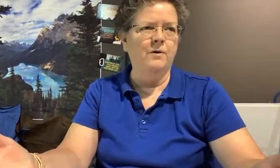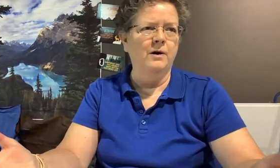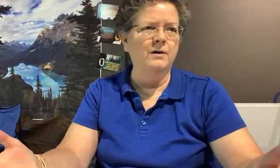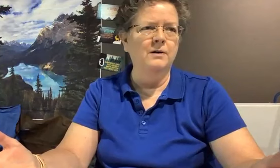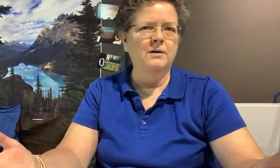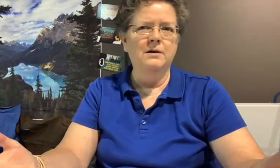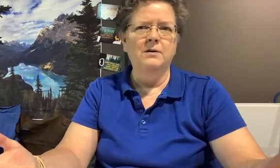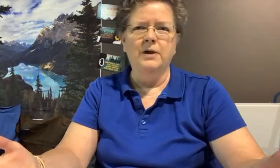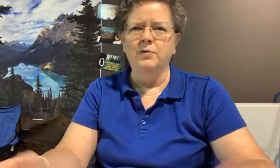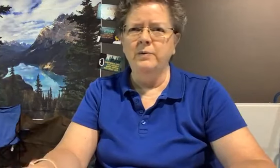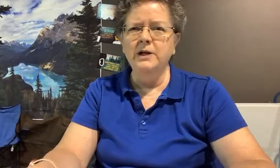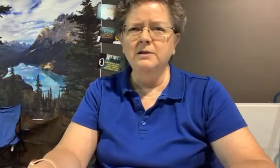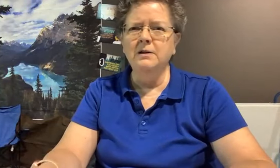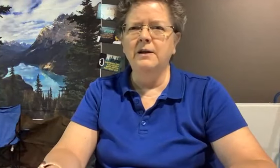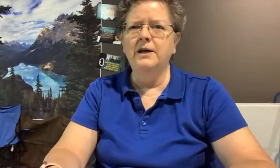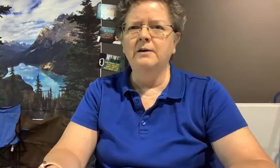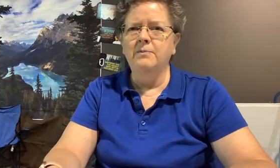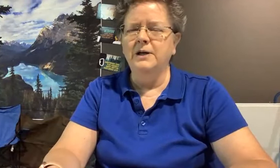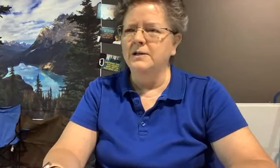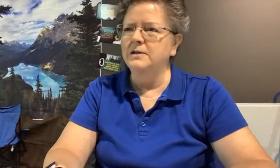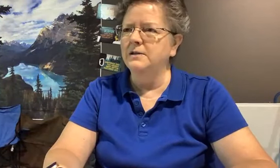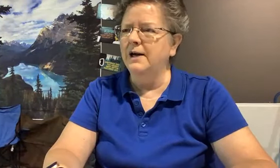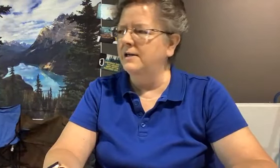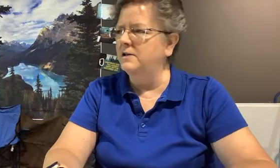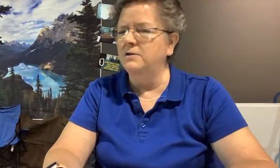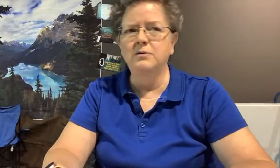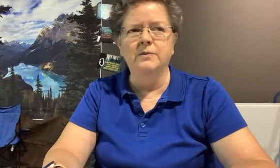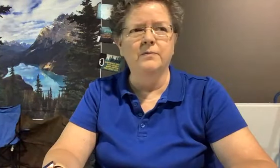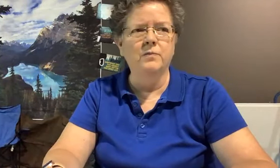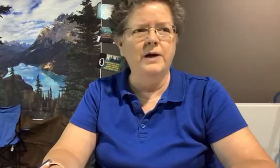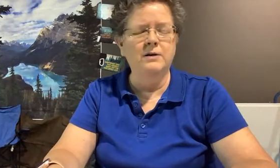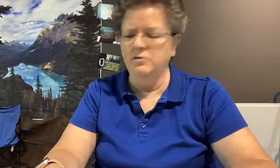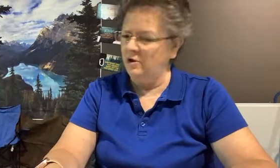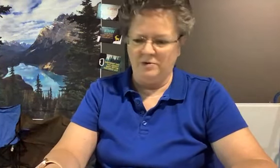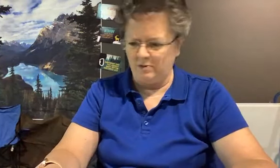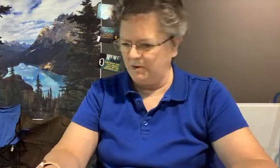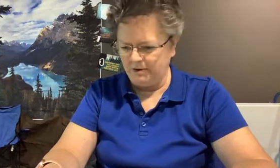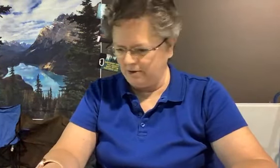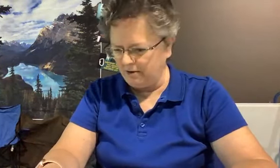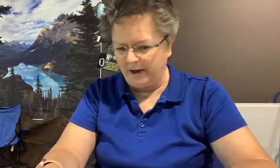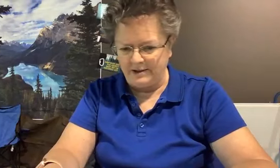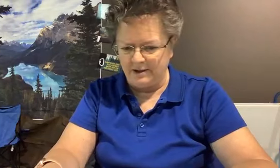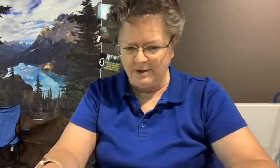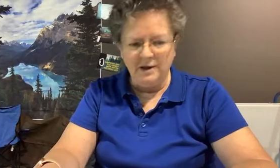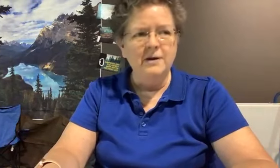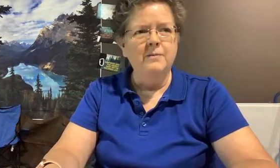for, 3 weeks, I think, because I had to do some radio shows, which was crazy.